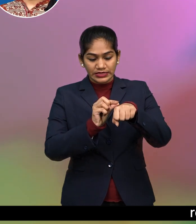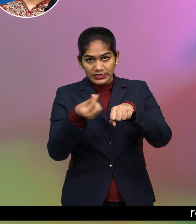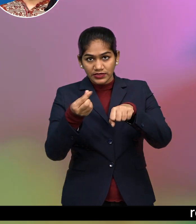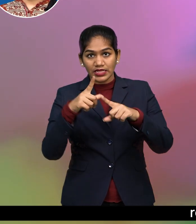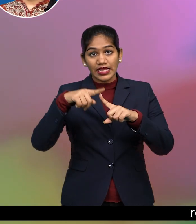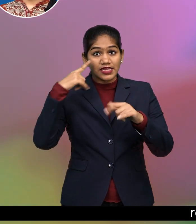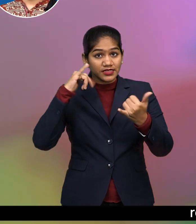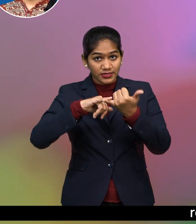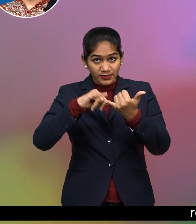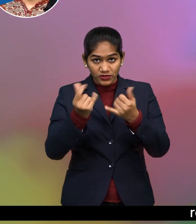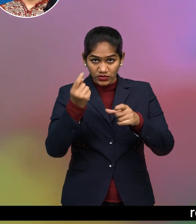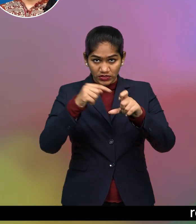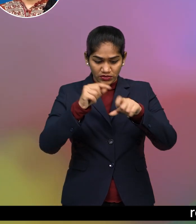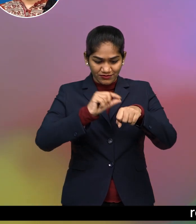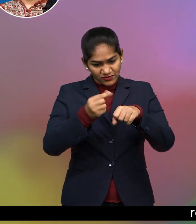removing tissue or